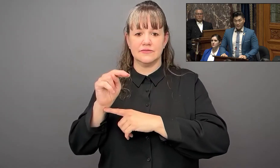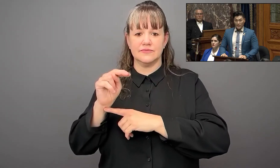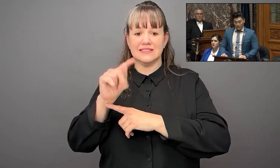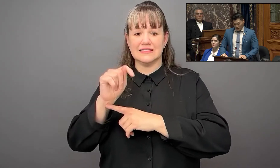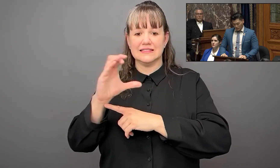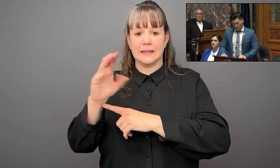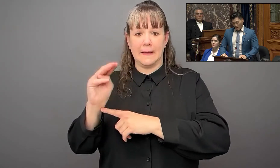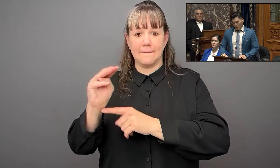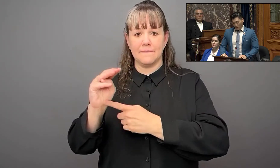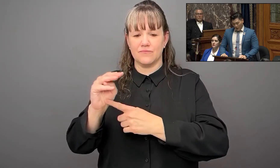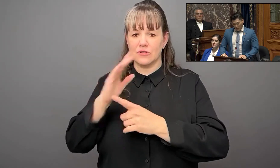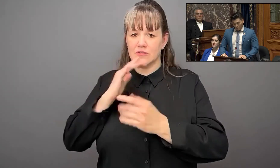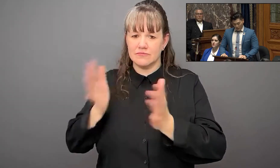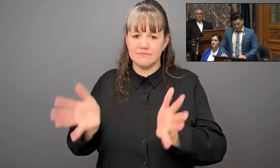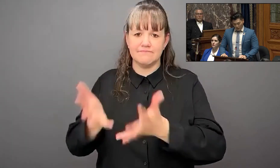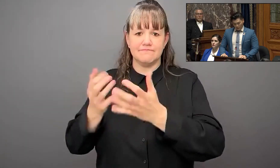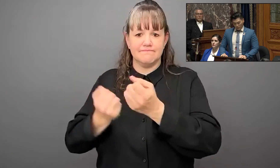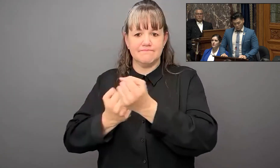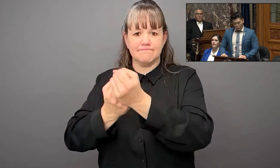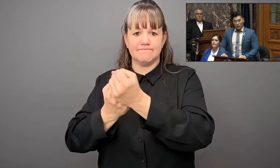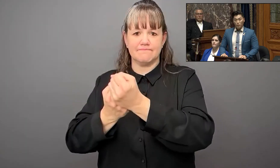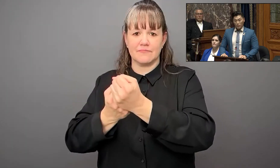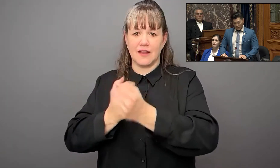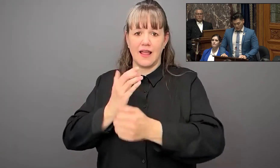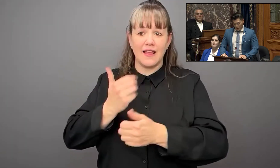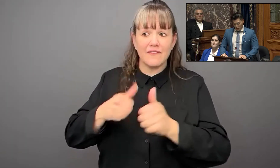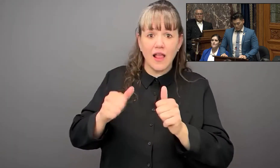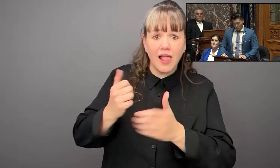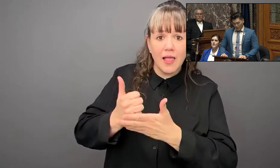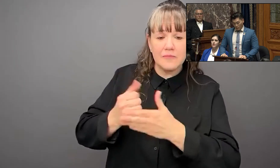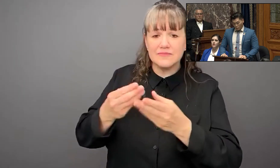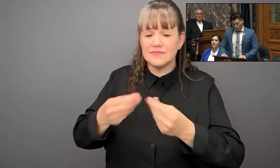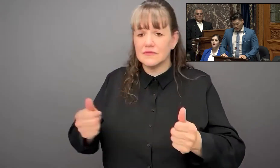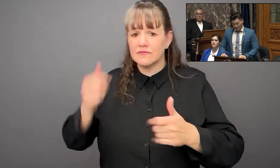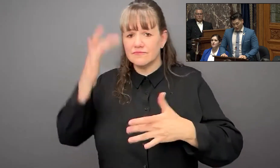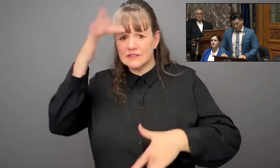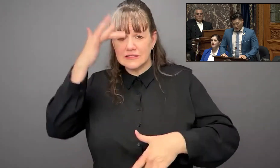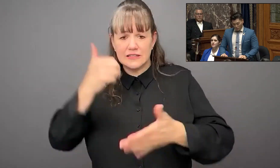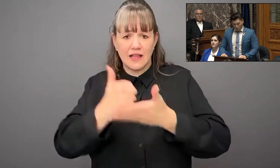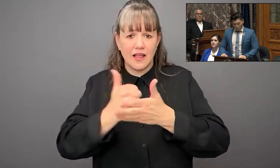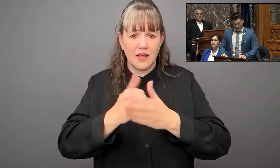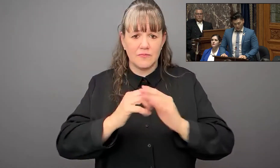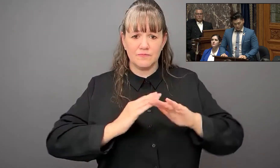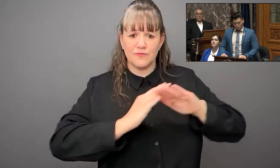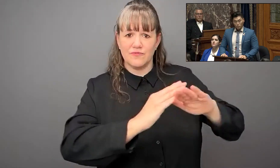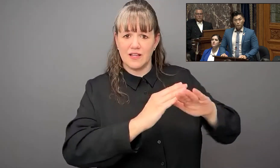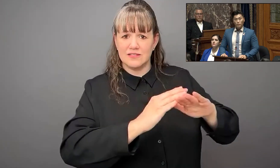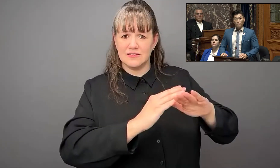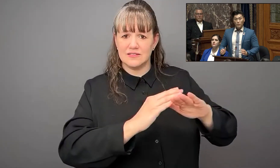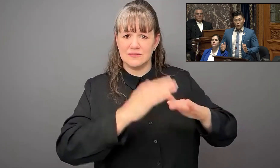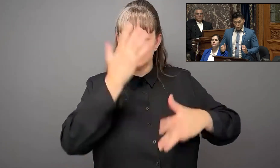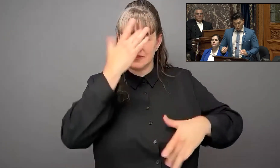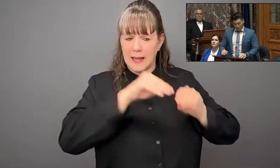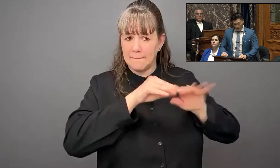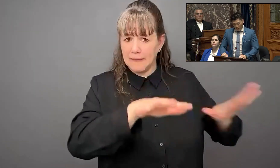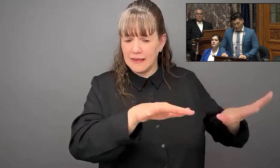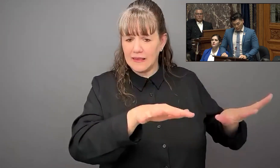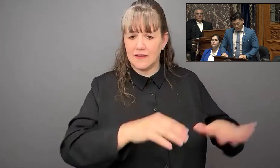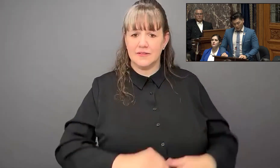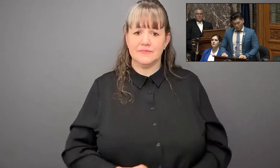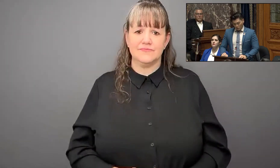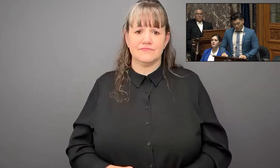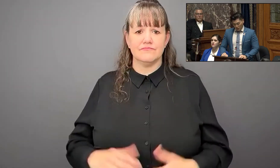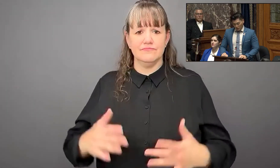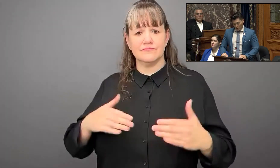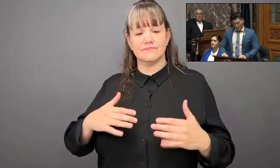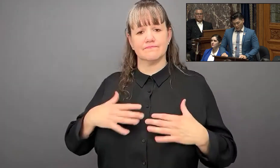treating diseases, combating pandemics, supporting rehabilitation, and preserving health and well-being. Rooted